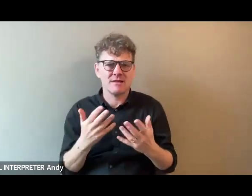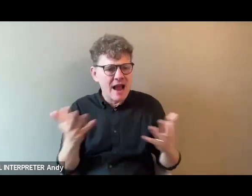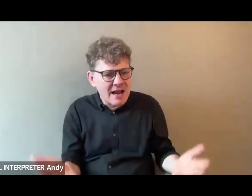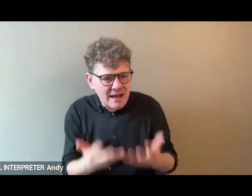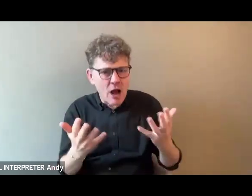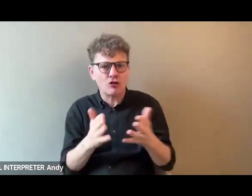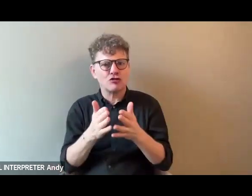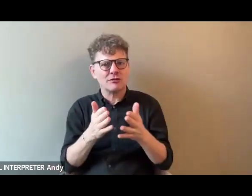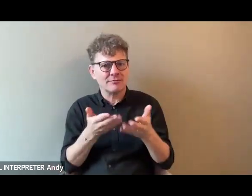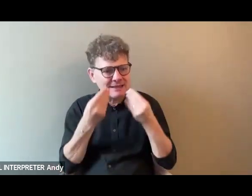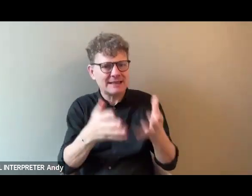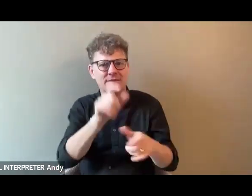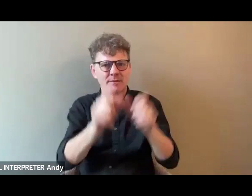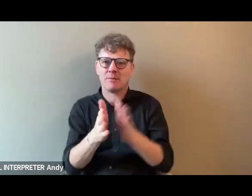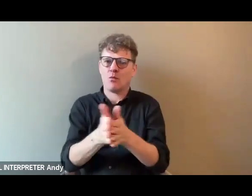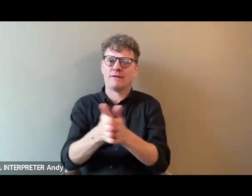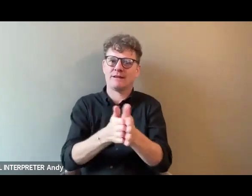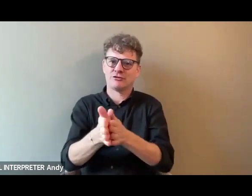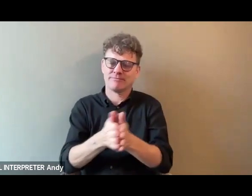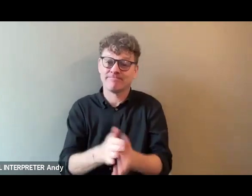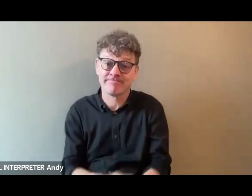encouraging and motivating people in that sense.